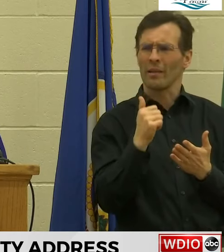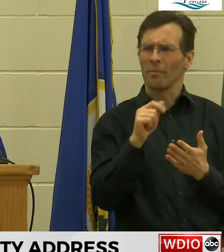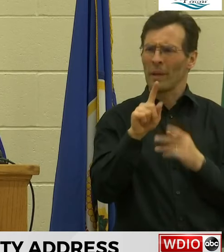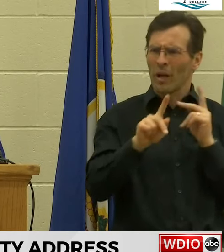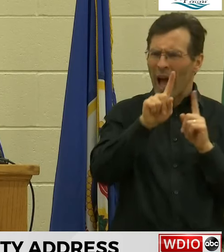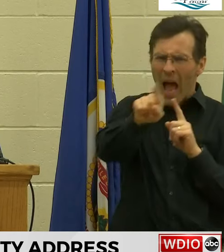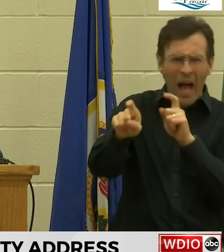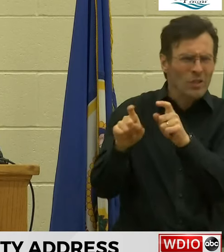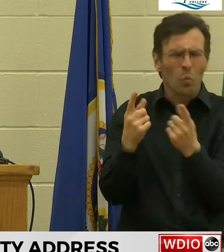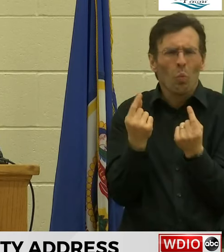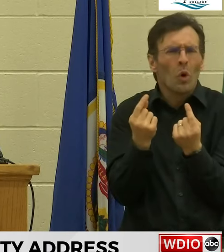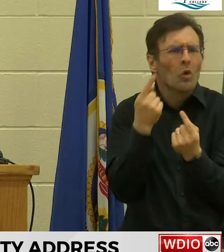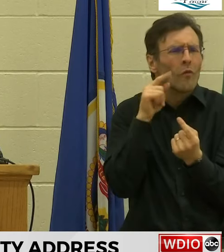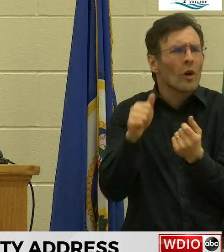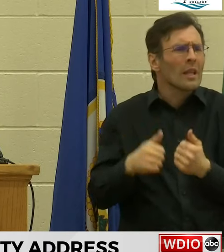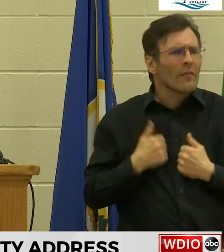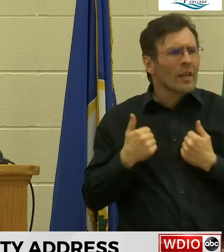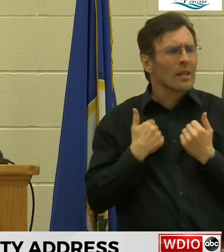for a living?